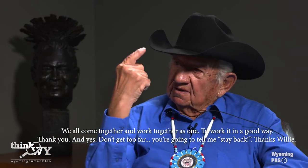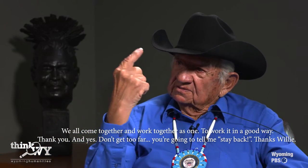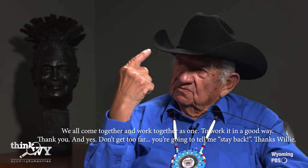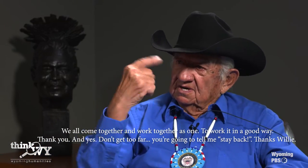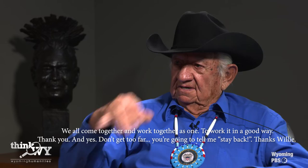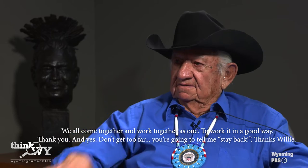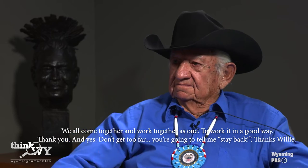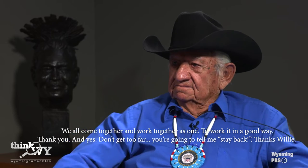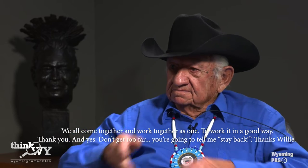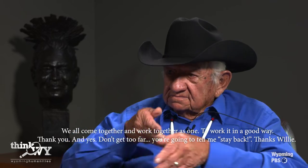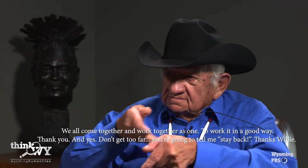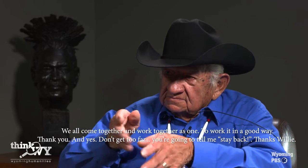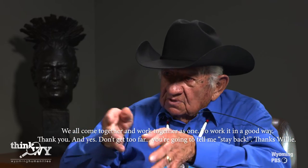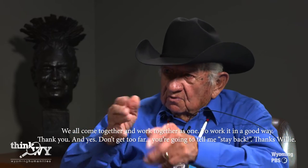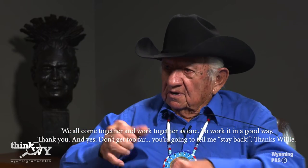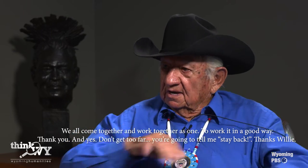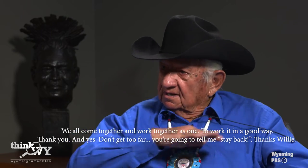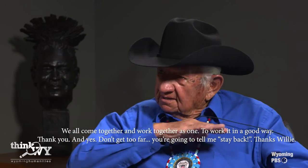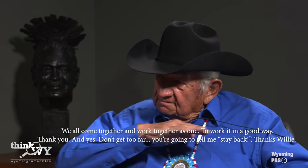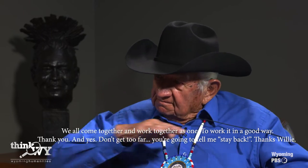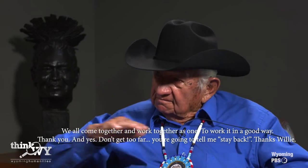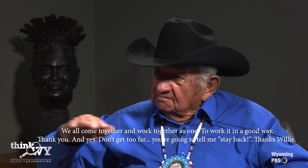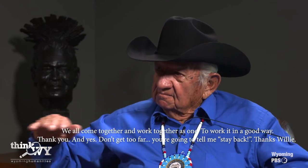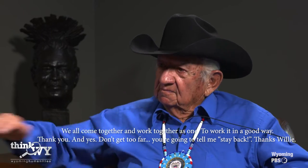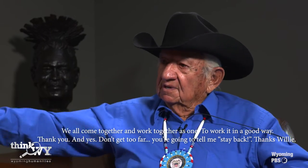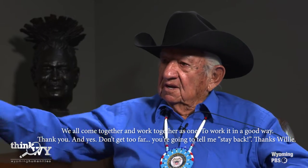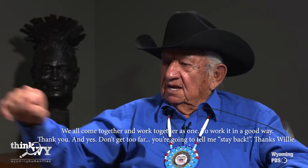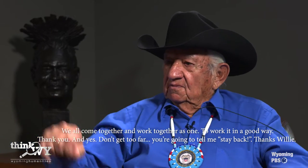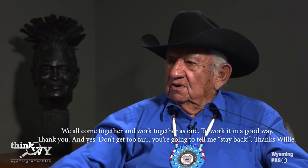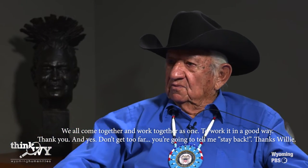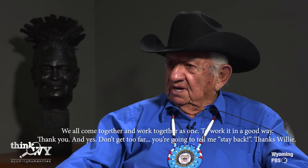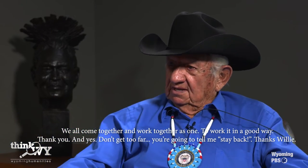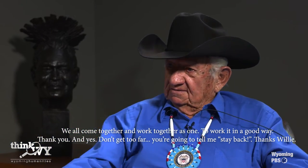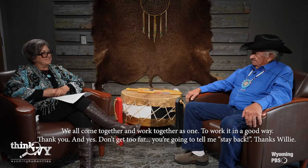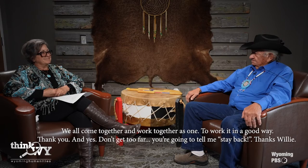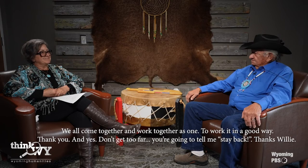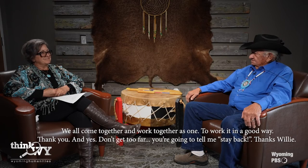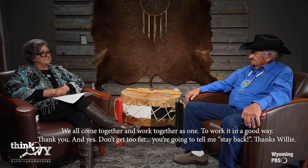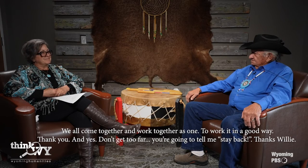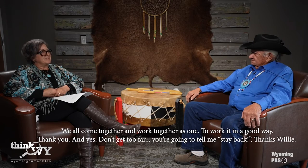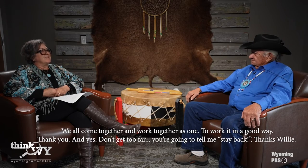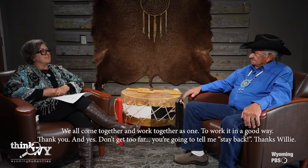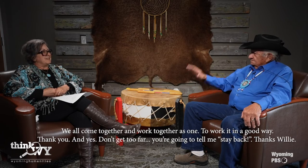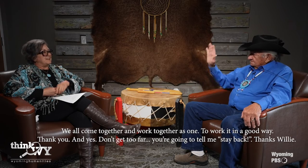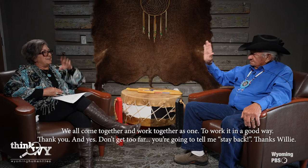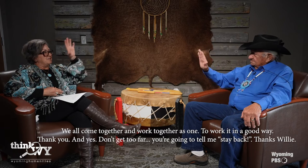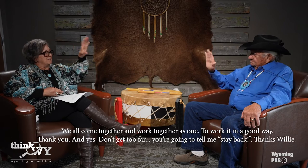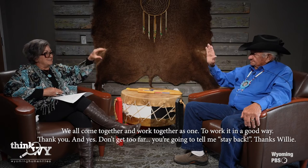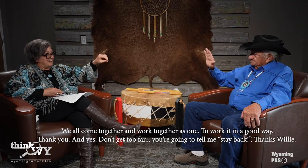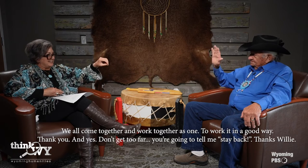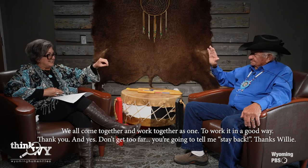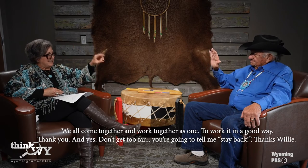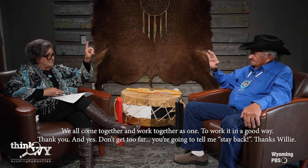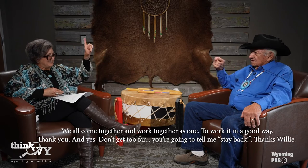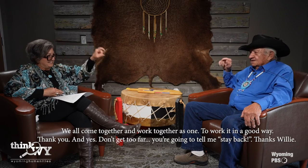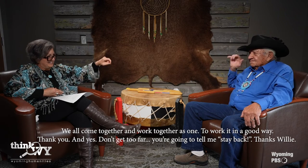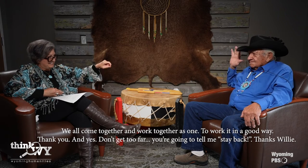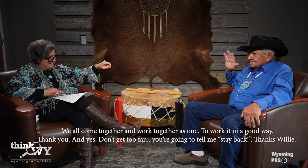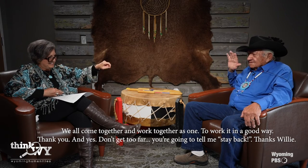as one to work it. Yes. In a good way. Thank you. And yes. Don't